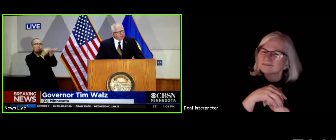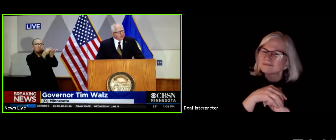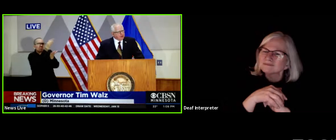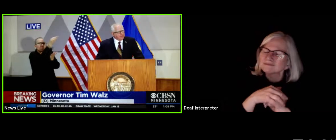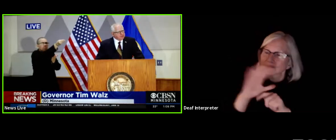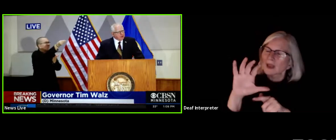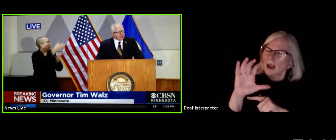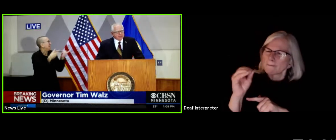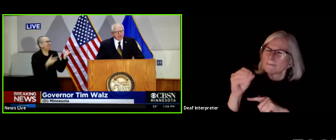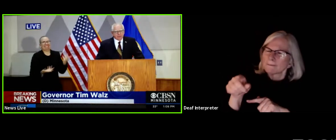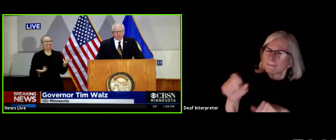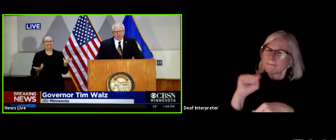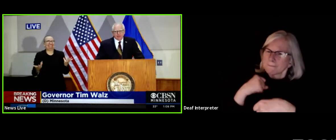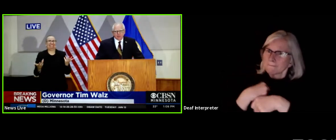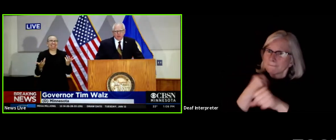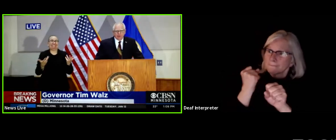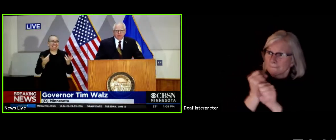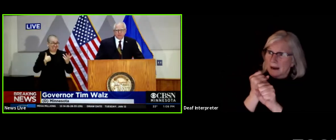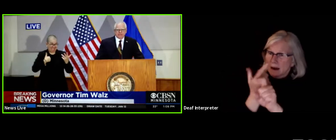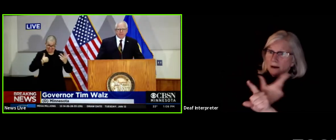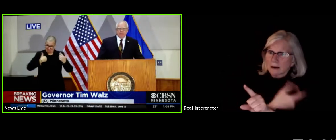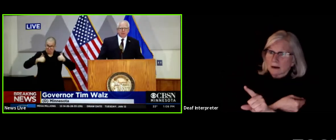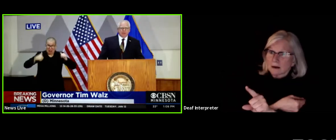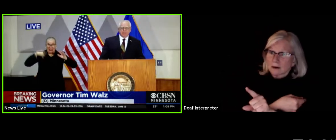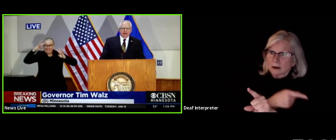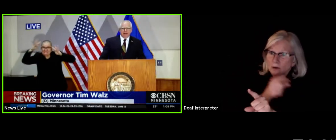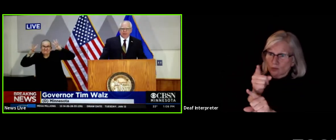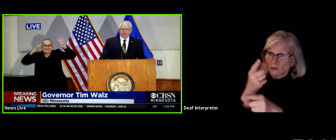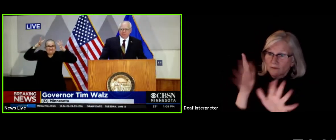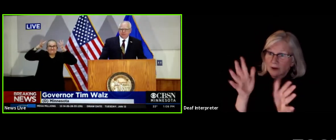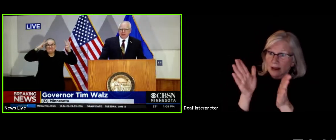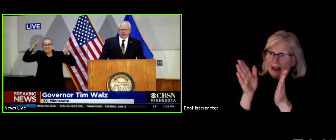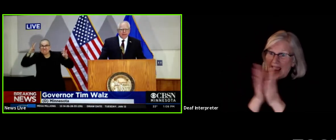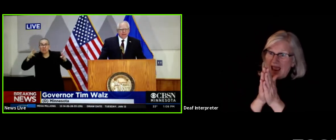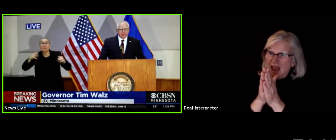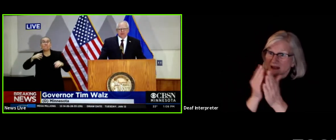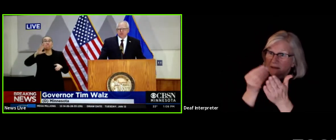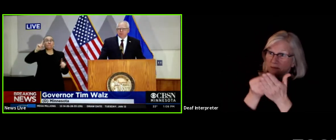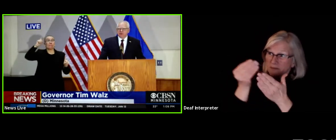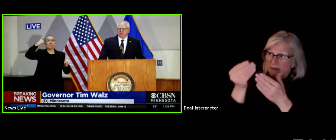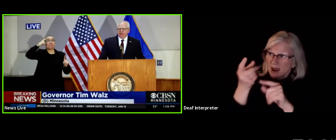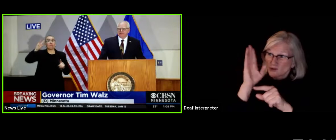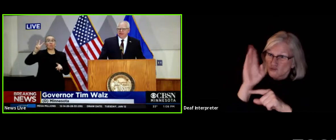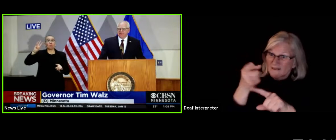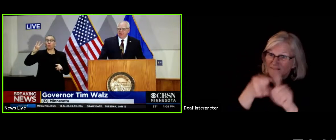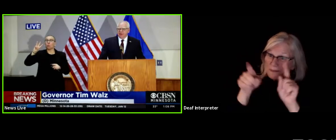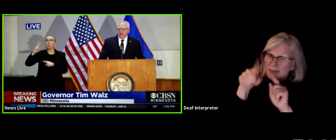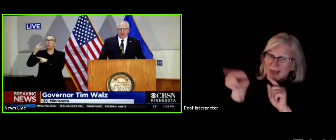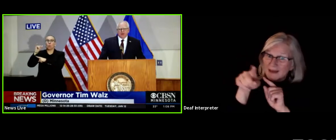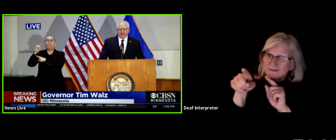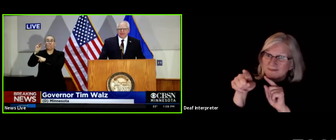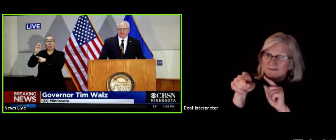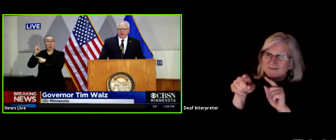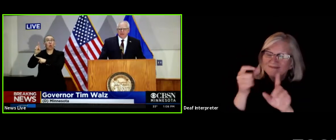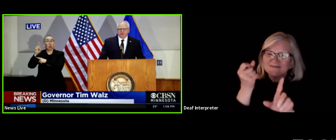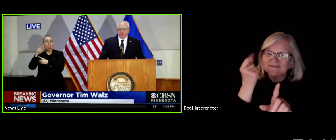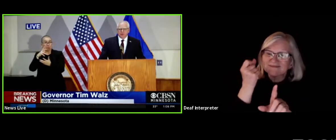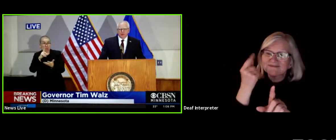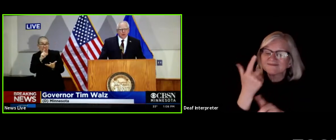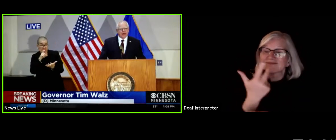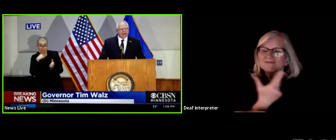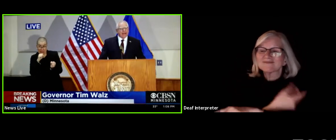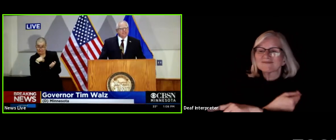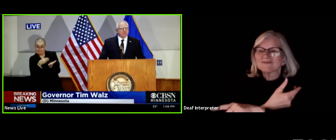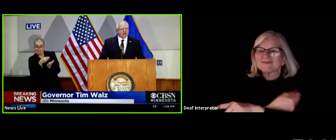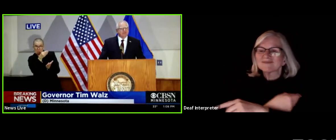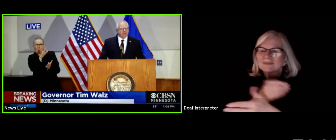I'm turning over every stone. I talked to Governor Whitmer, and we said maybe we can buy them. Here's the thing. They're super expensive. there are tax dollars.